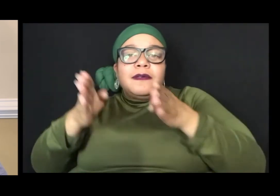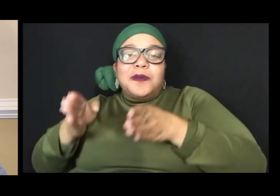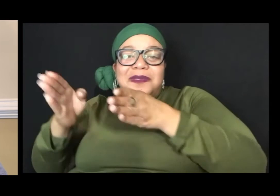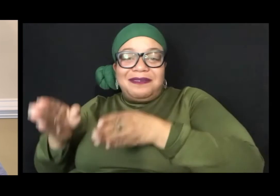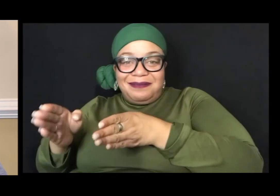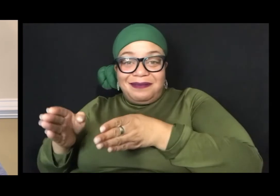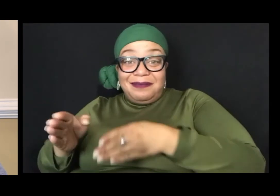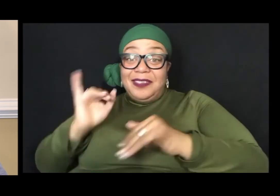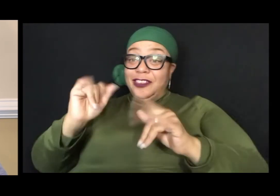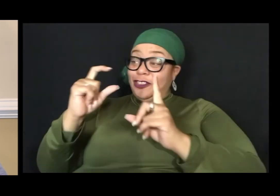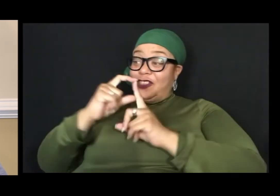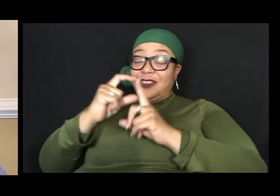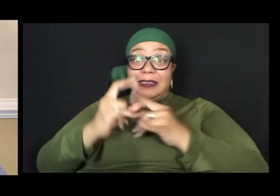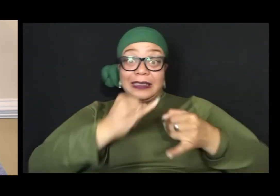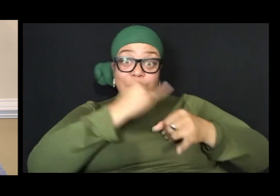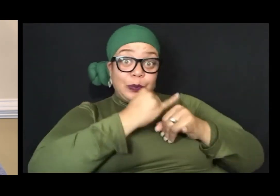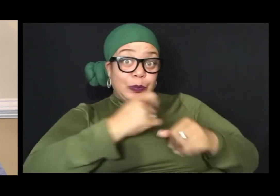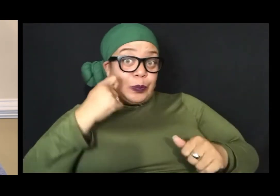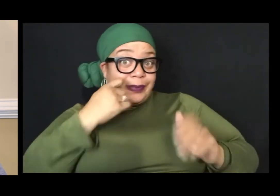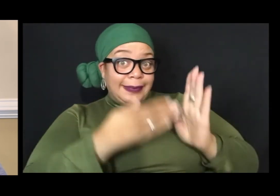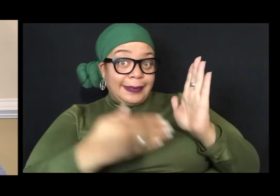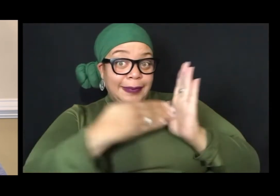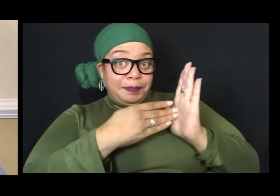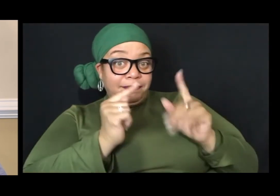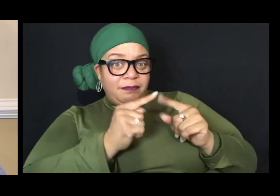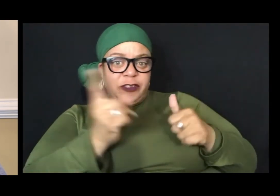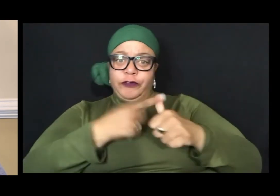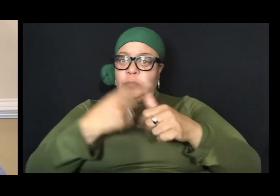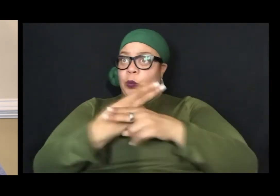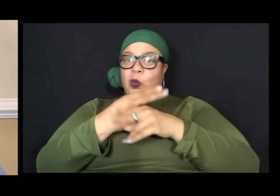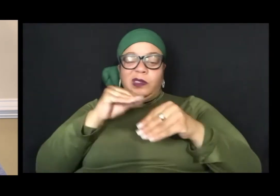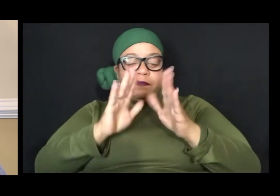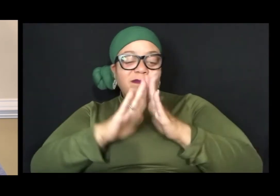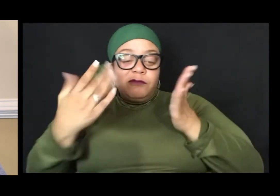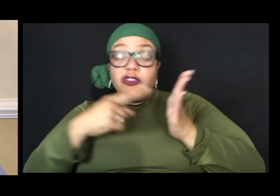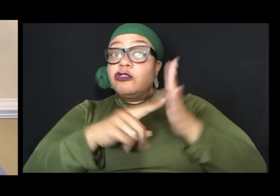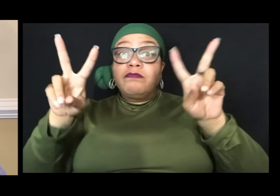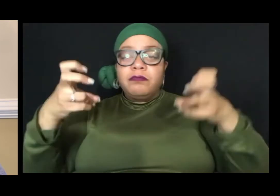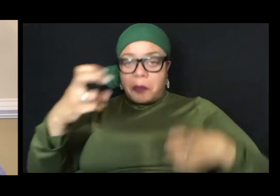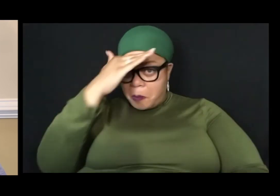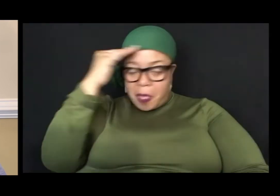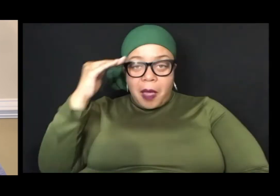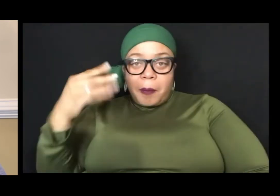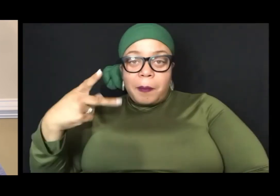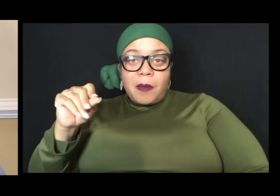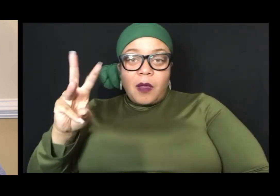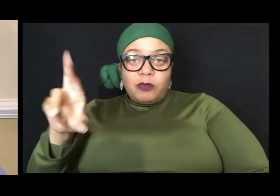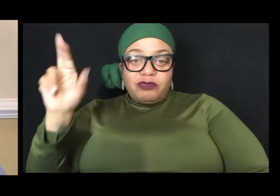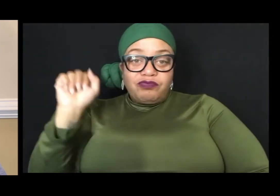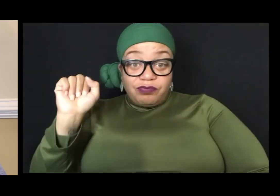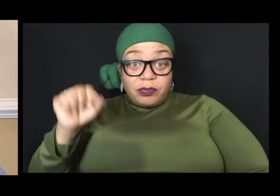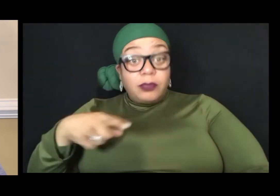The term institutional racism, first used in the book Black Power by Stokely Carmichael